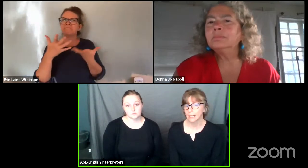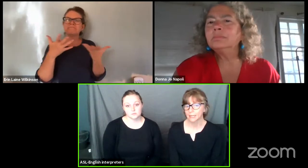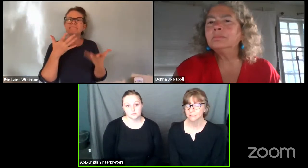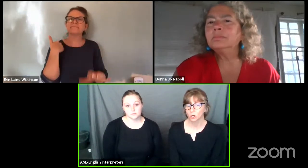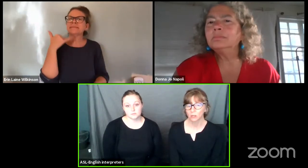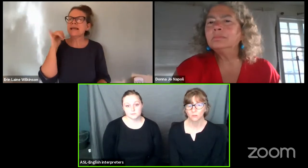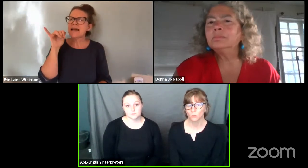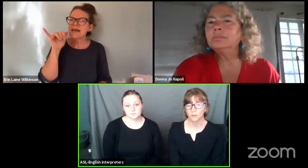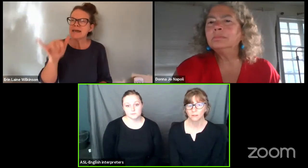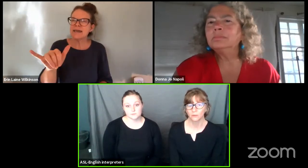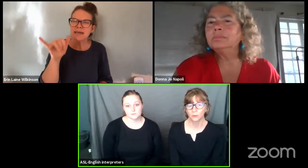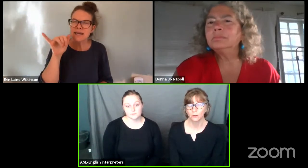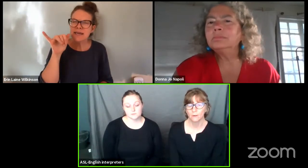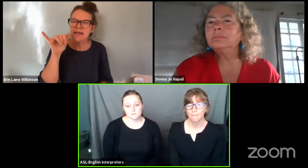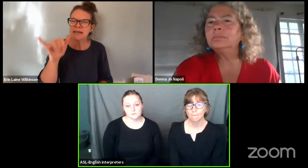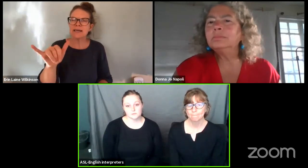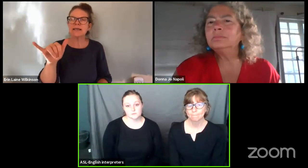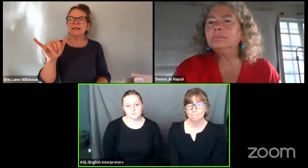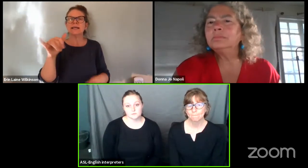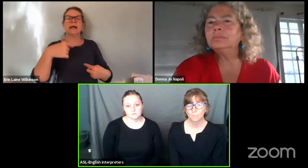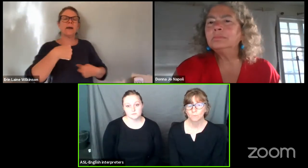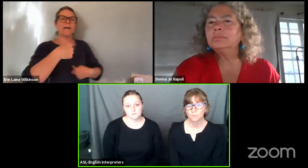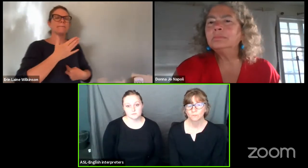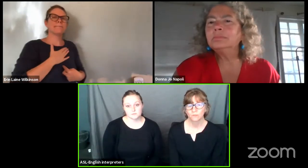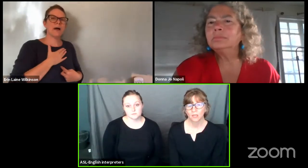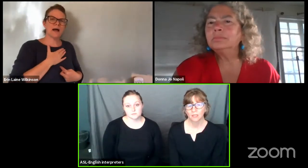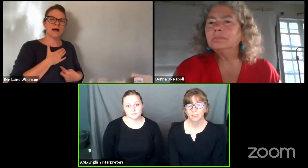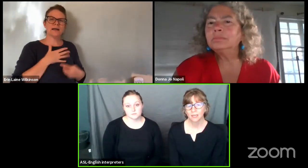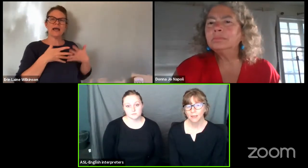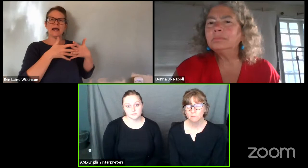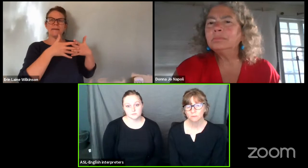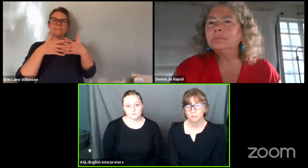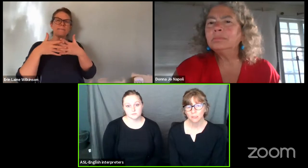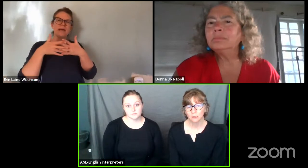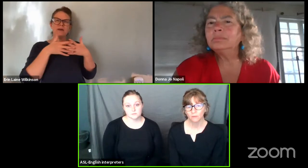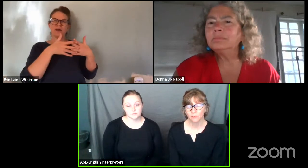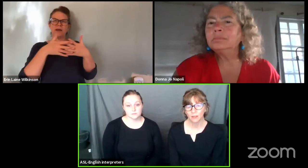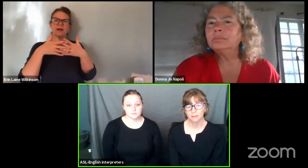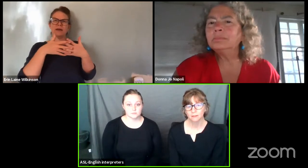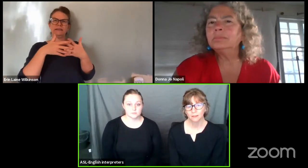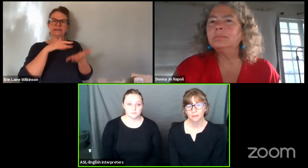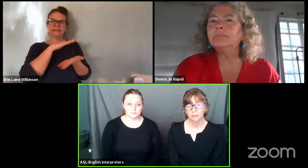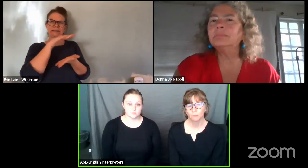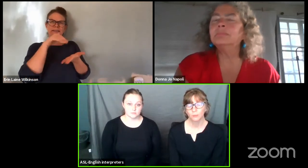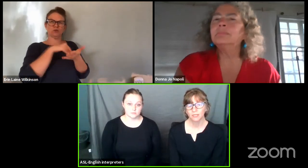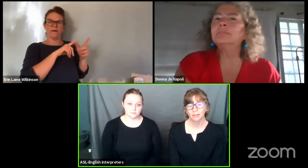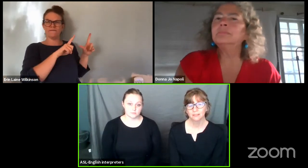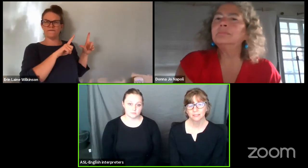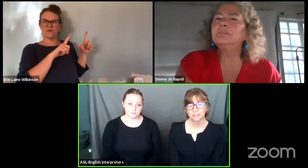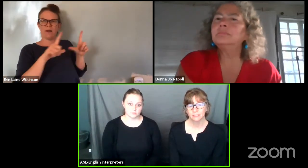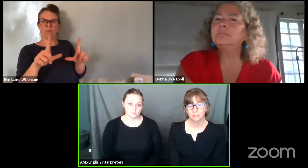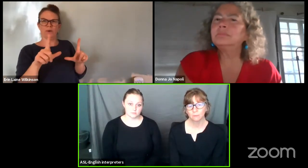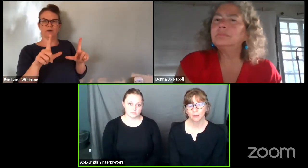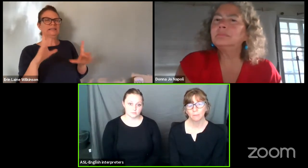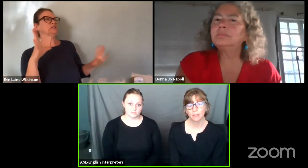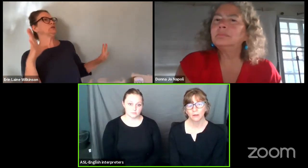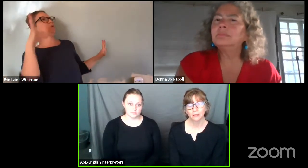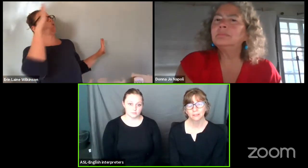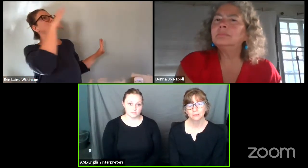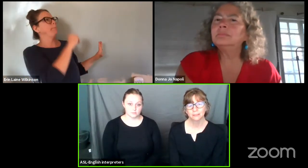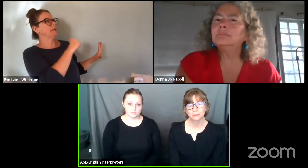this class, talking to one another. It came to me that bringing as I did